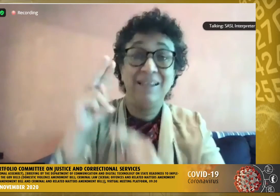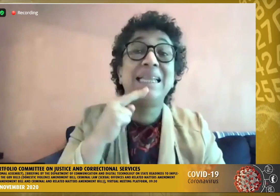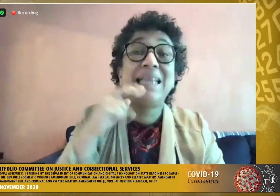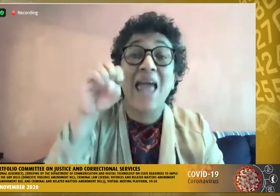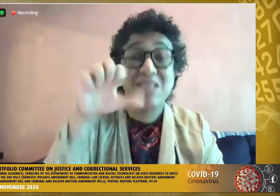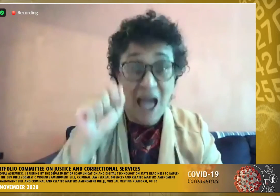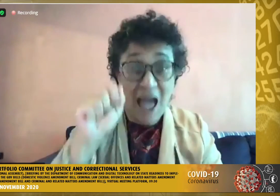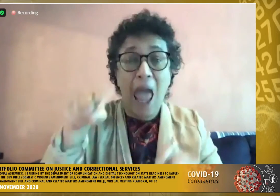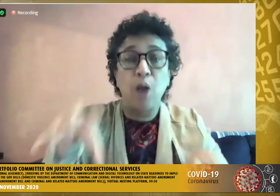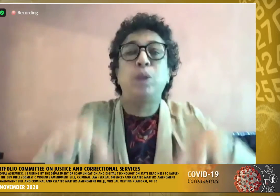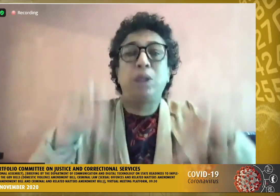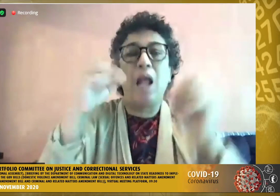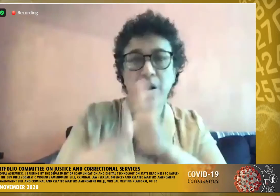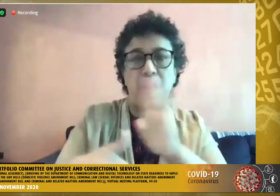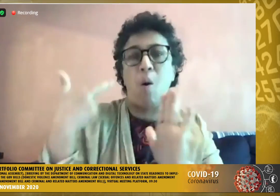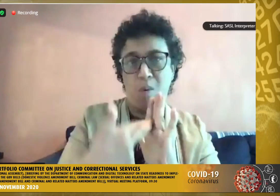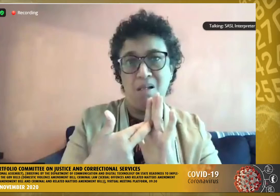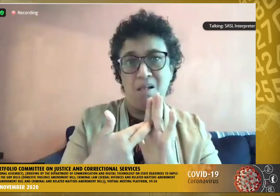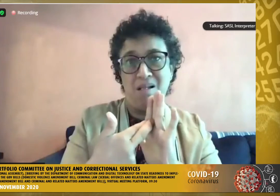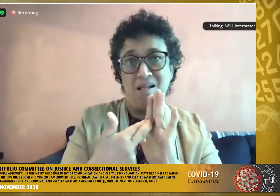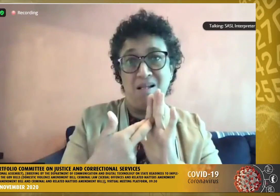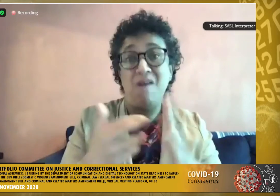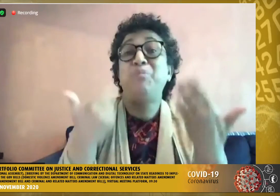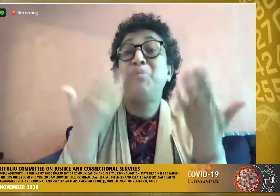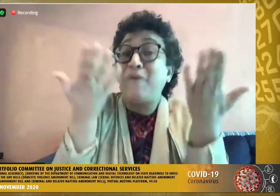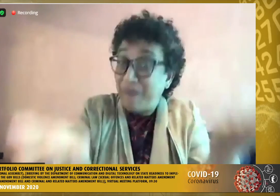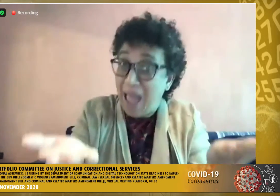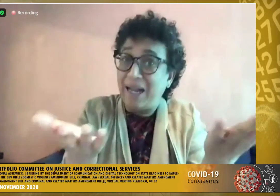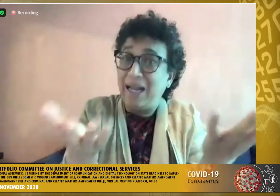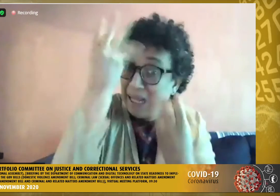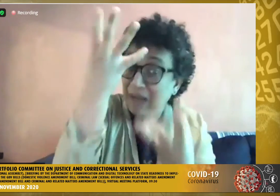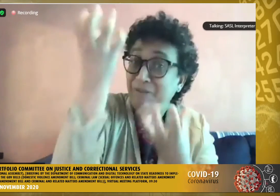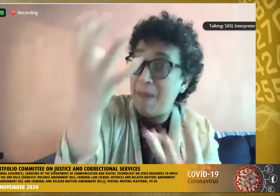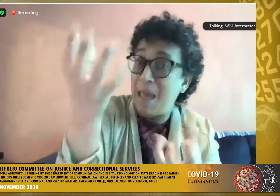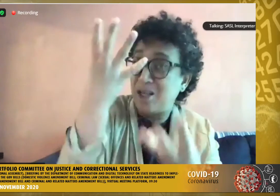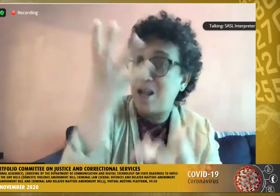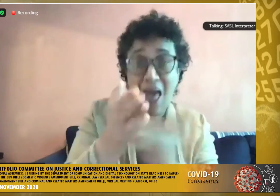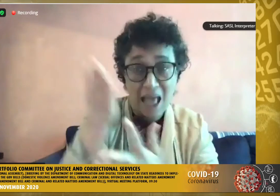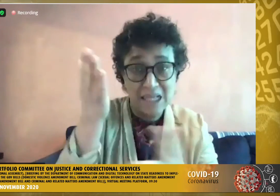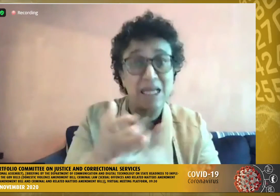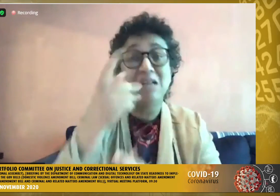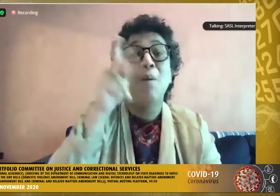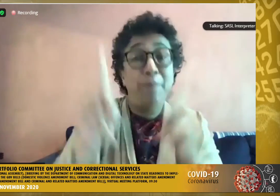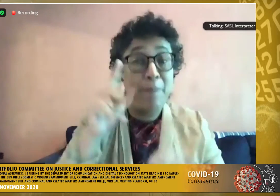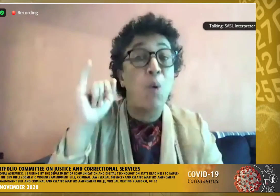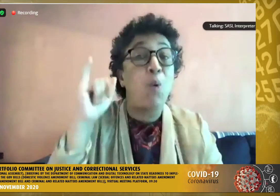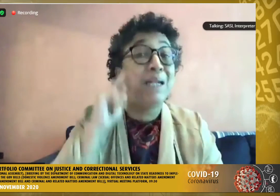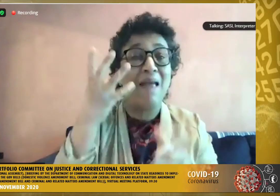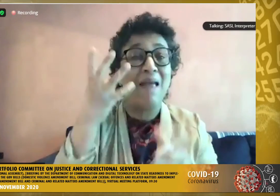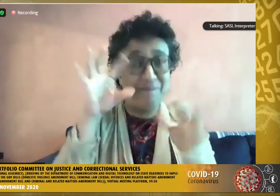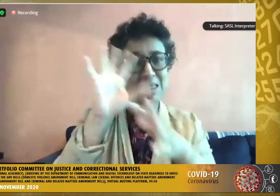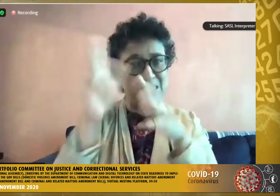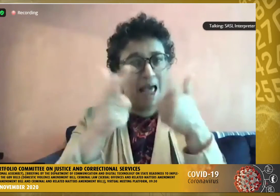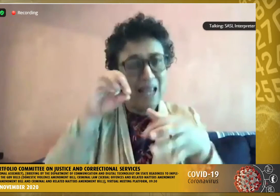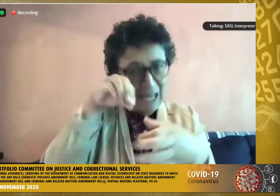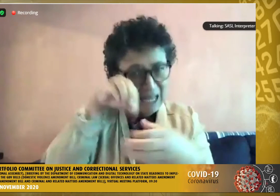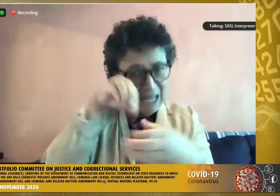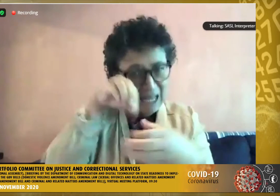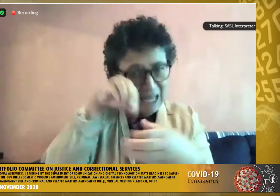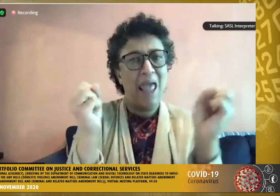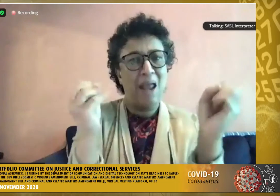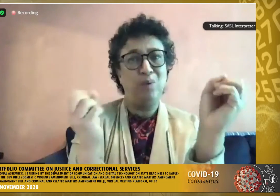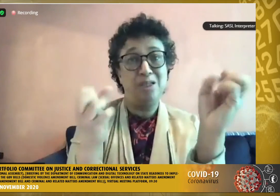who are deaf and have to hear about coronavirus. DEFSA had to take up that role to provide information